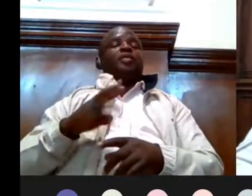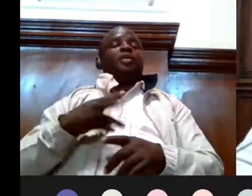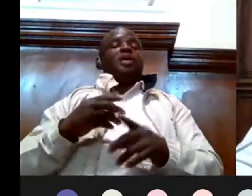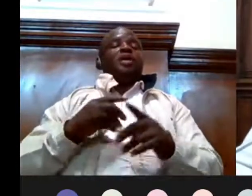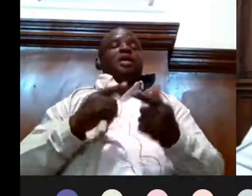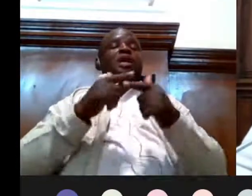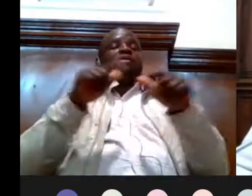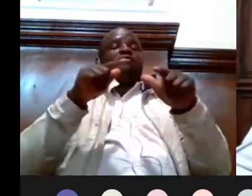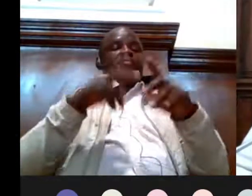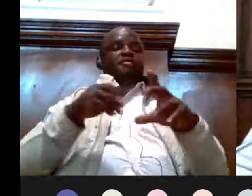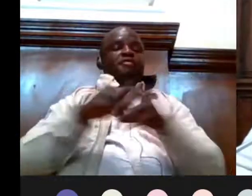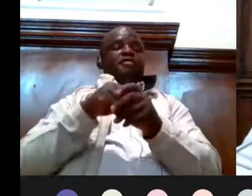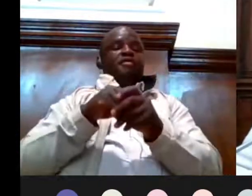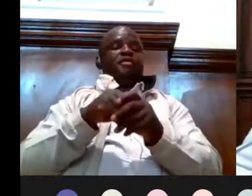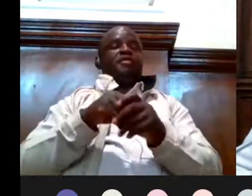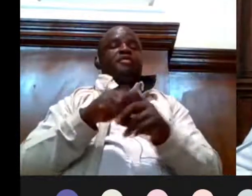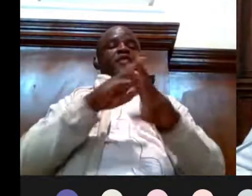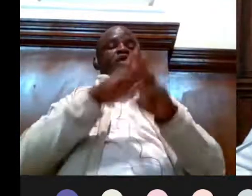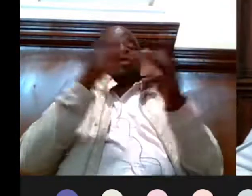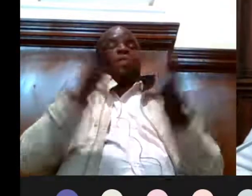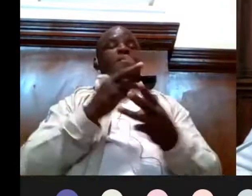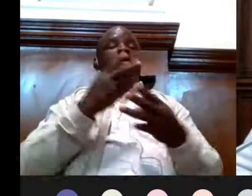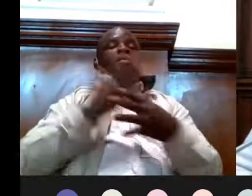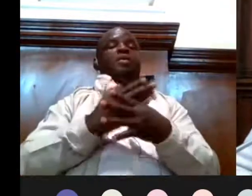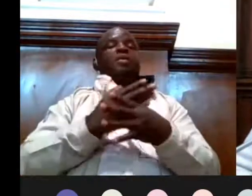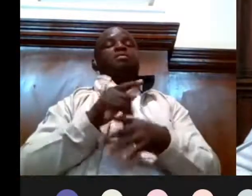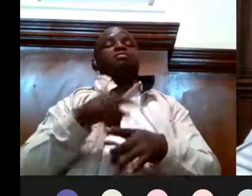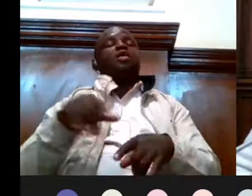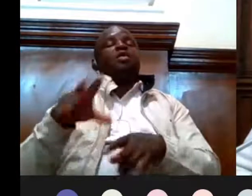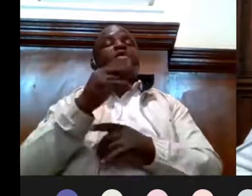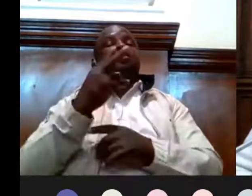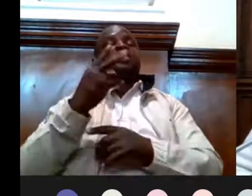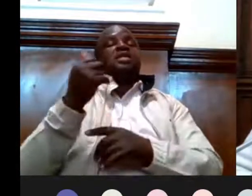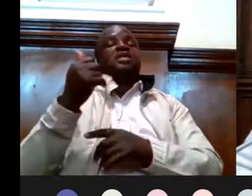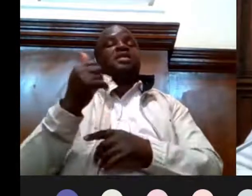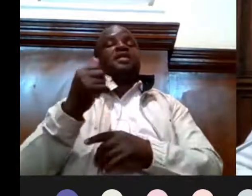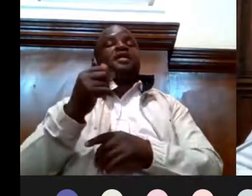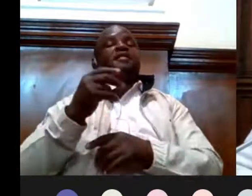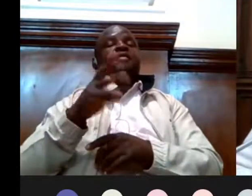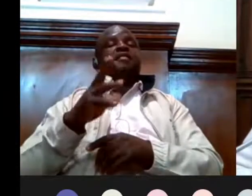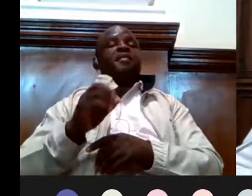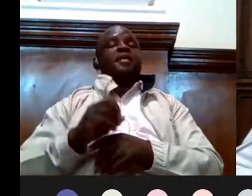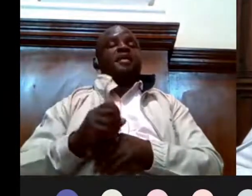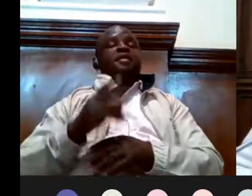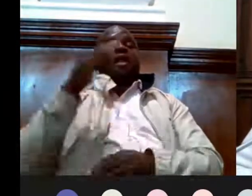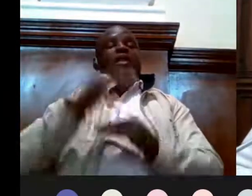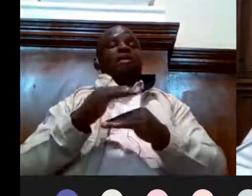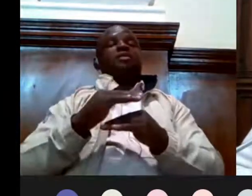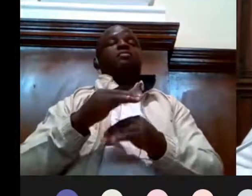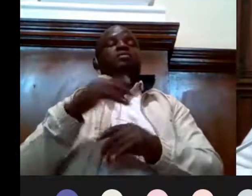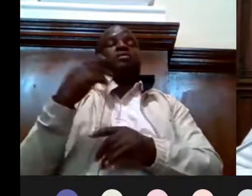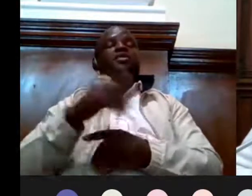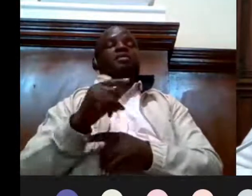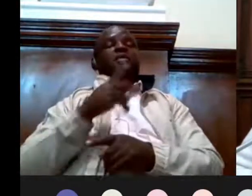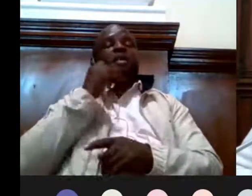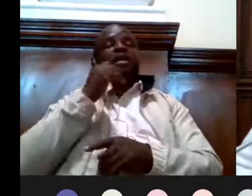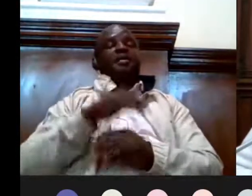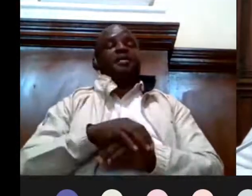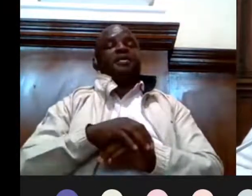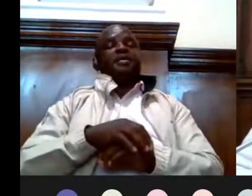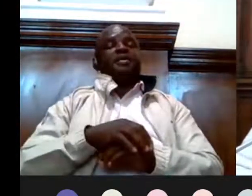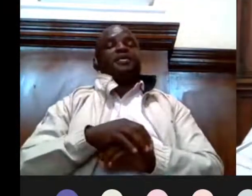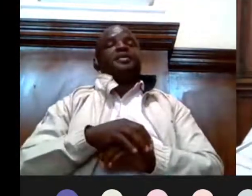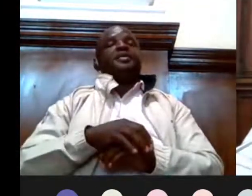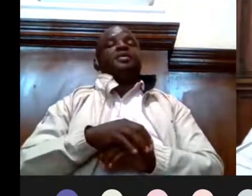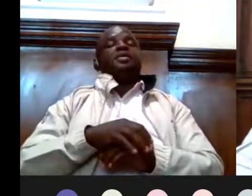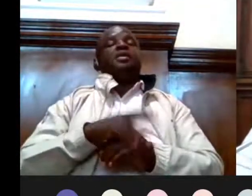of women in the global labor force is 26.5 percentage points below that of men. While there